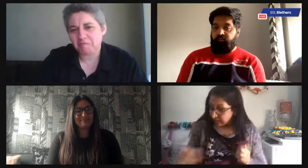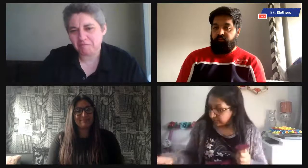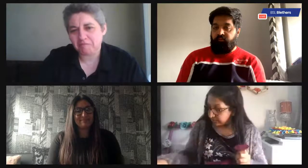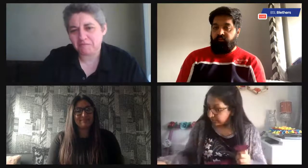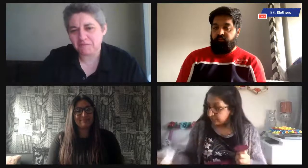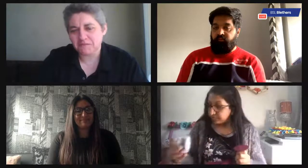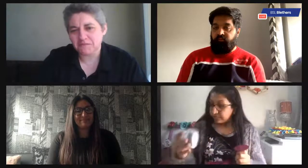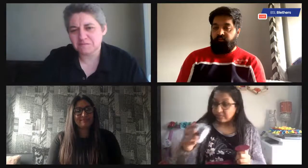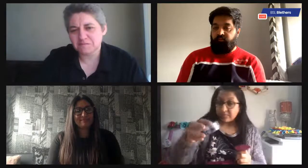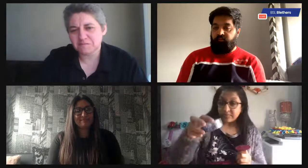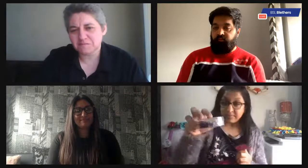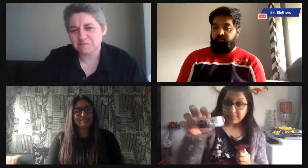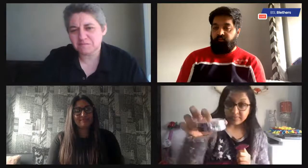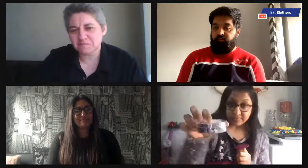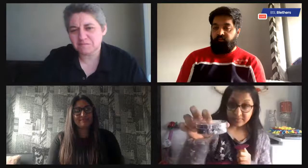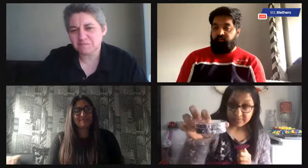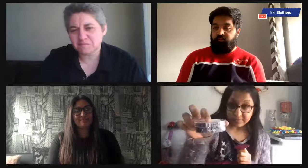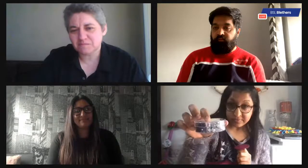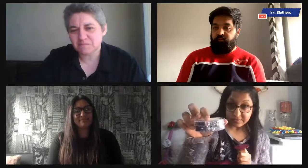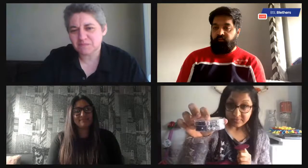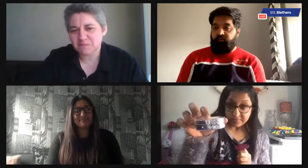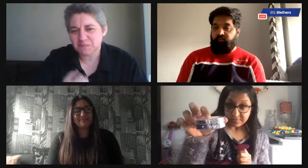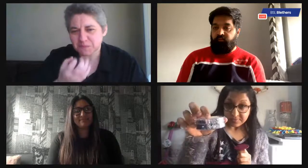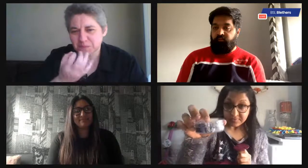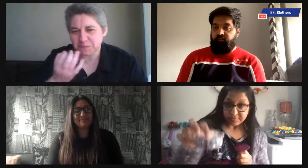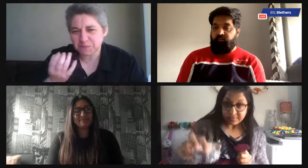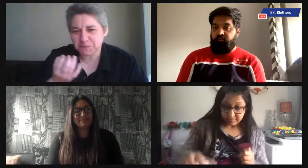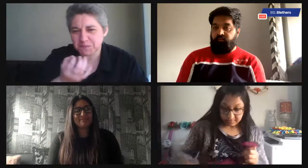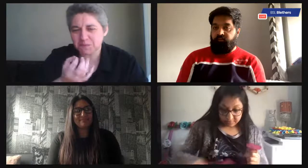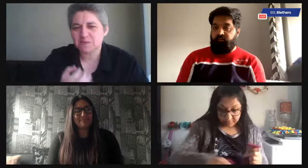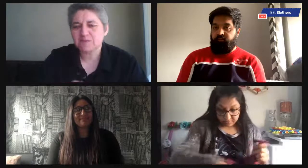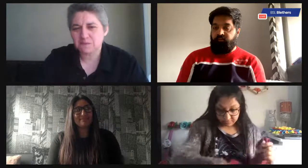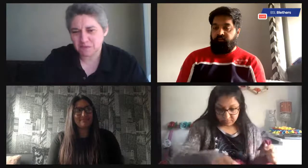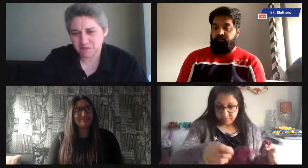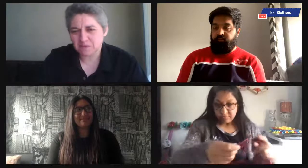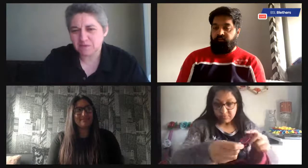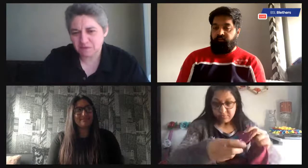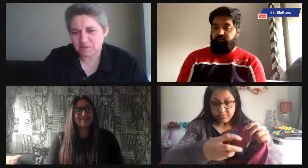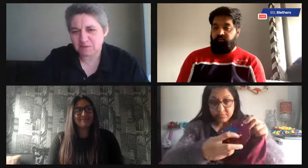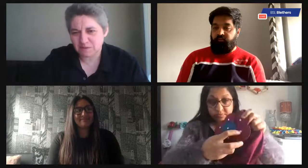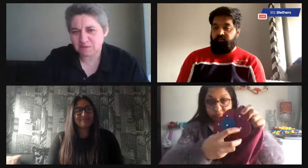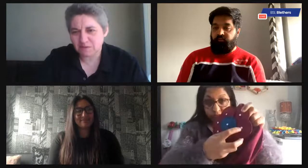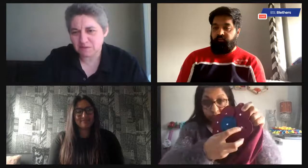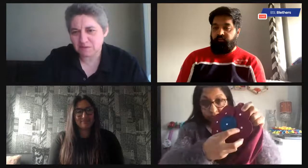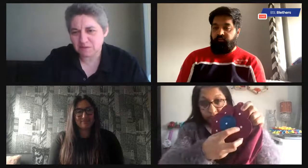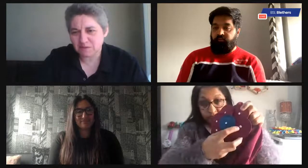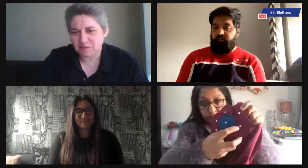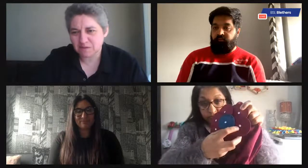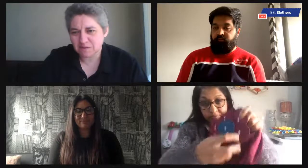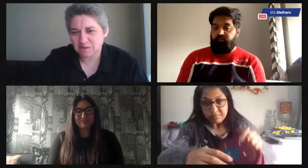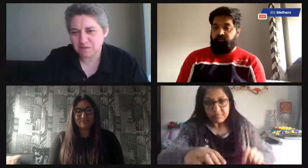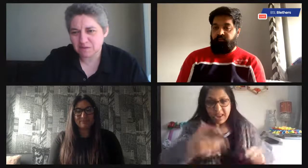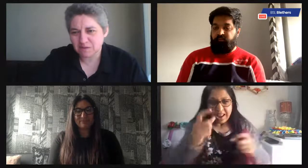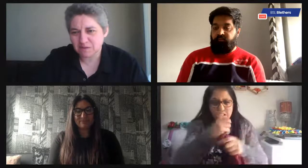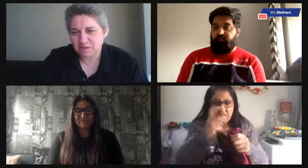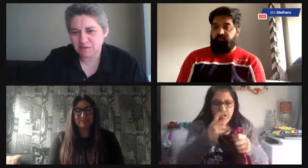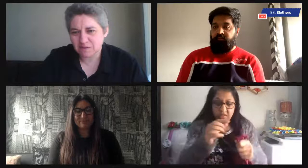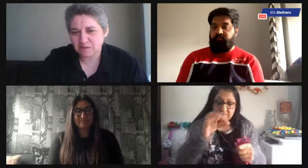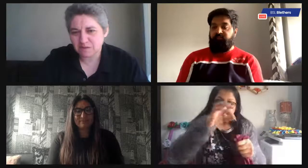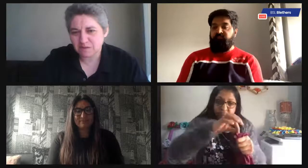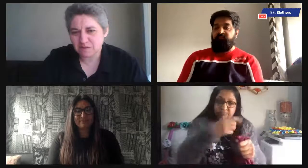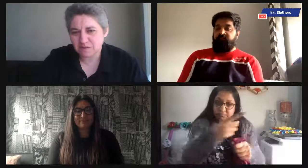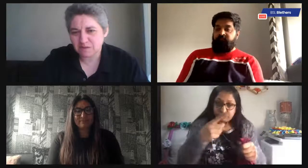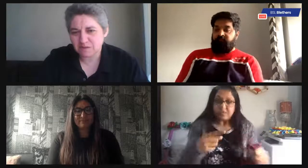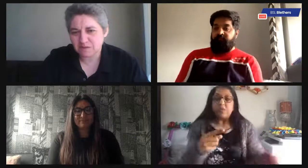make 5 of them, and then you add just bits of glitter. And you see them? It's just